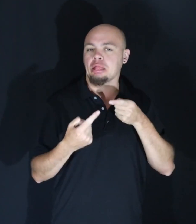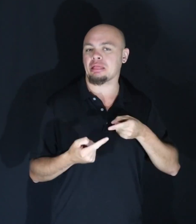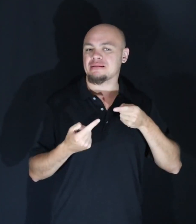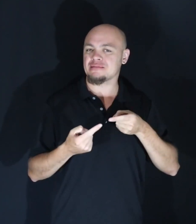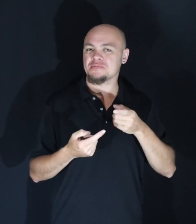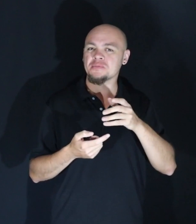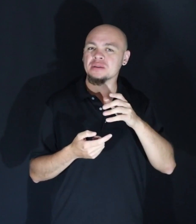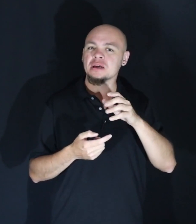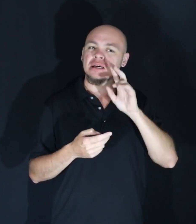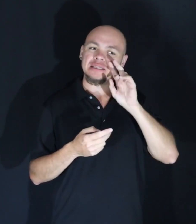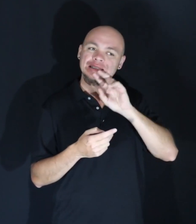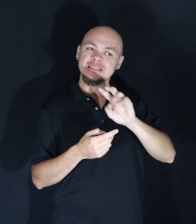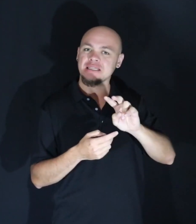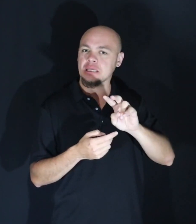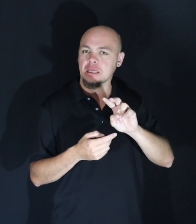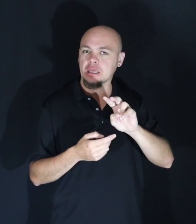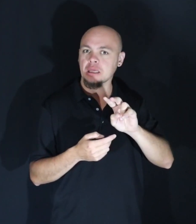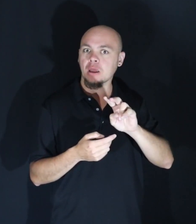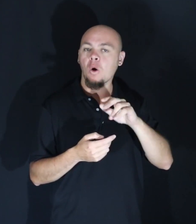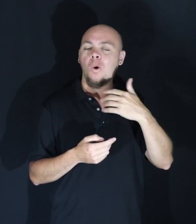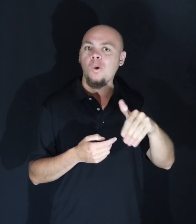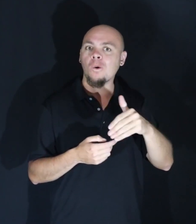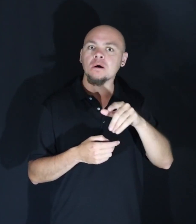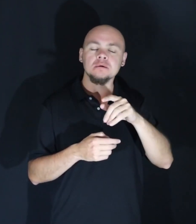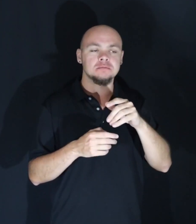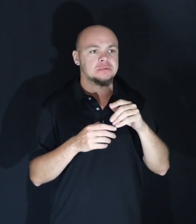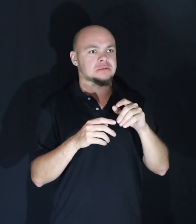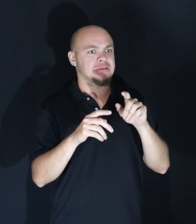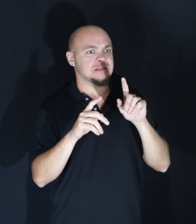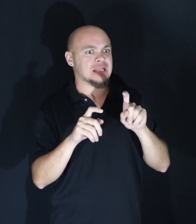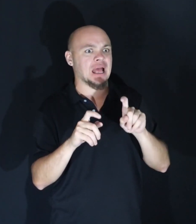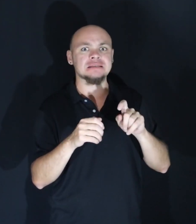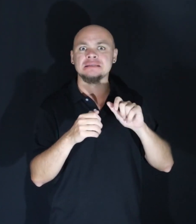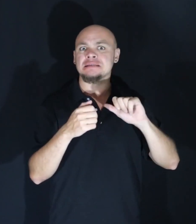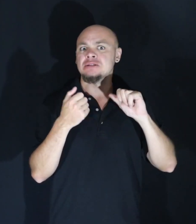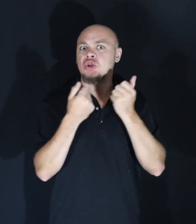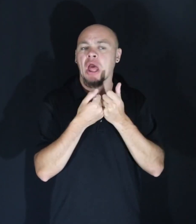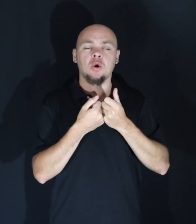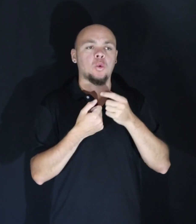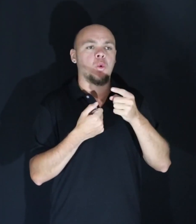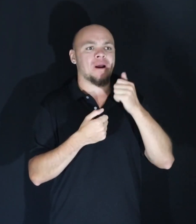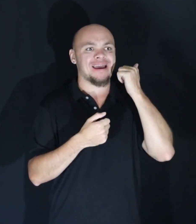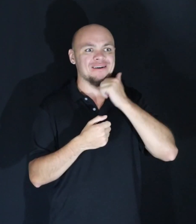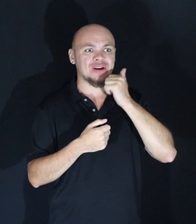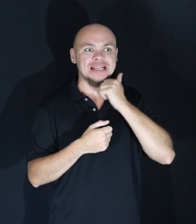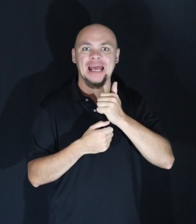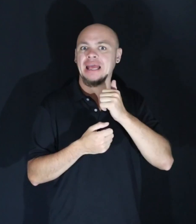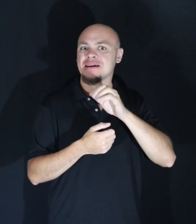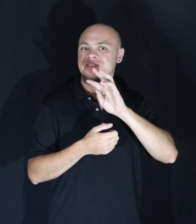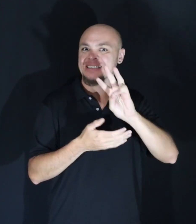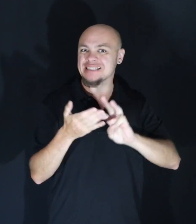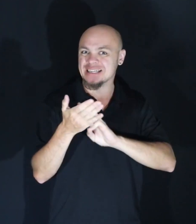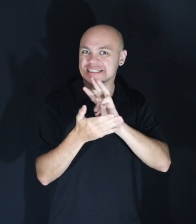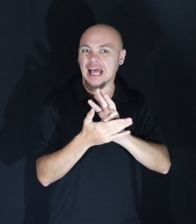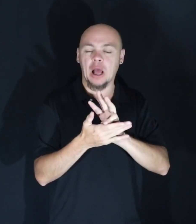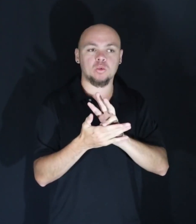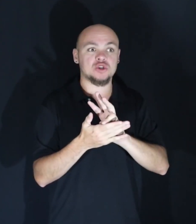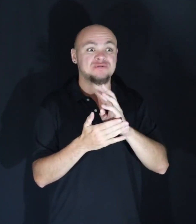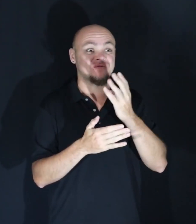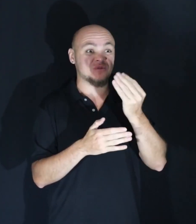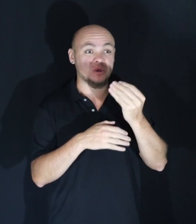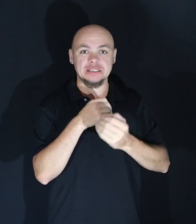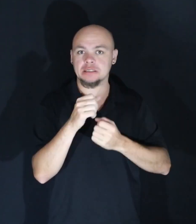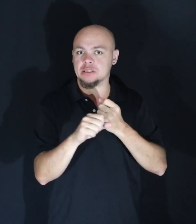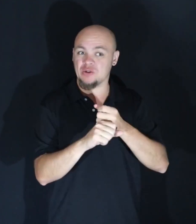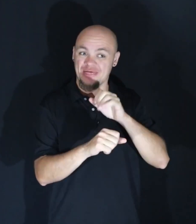being seen for the tasks that you find the most challenging, 6 hours a day, for 14 years. The impact